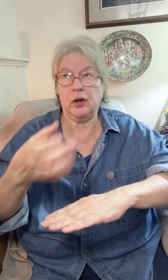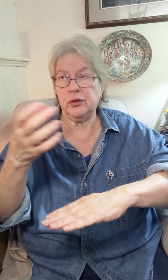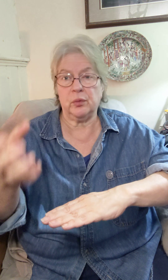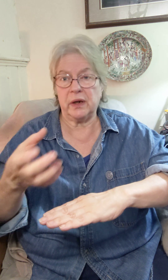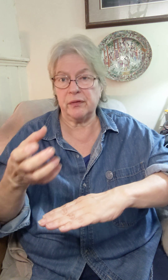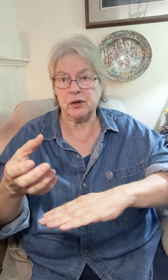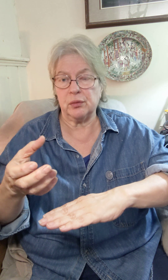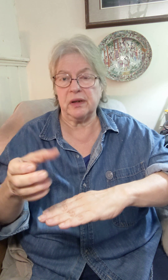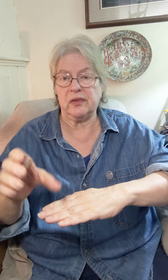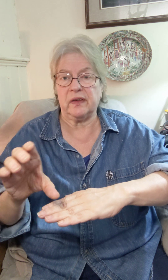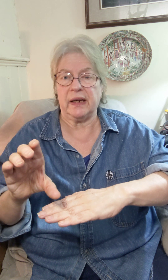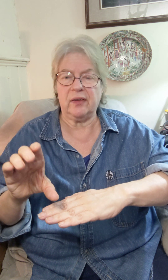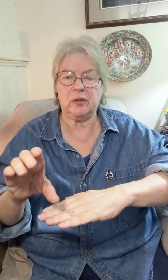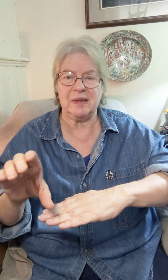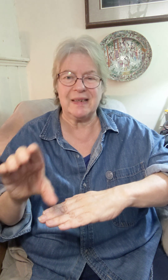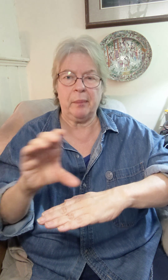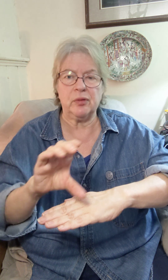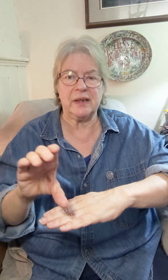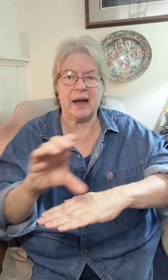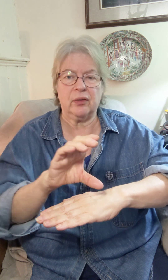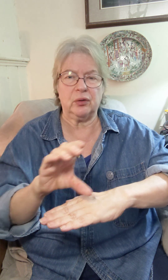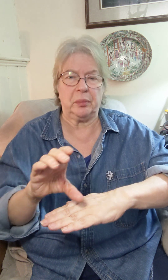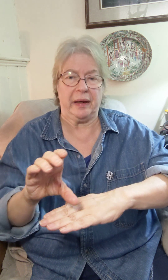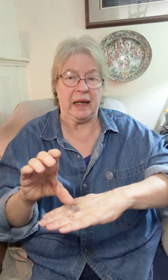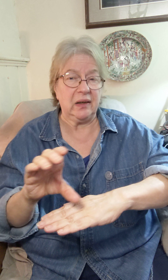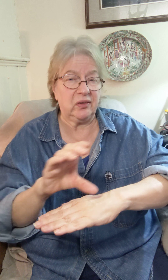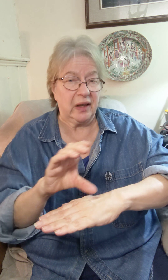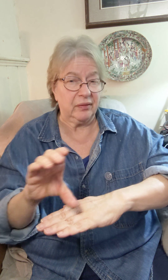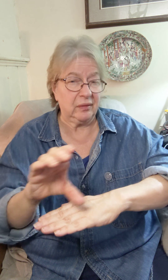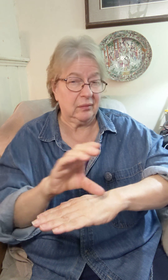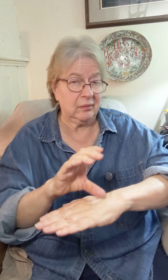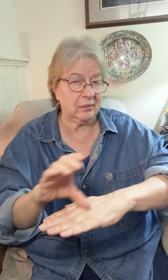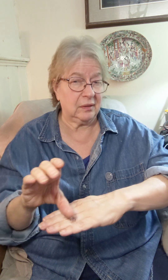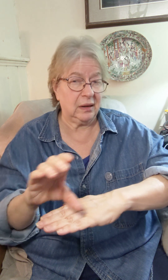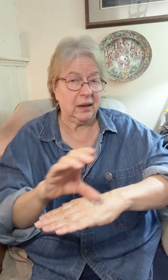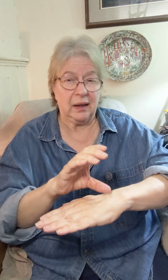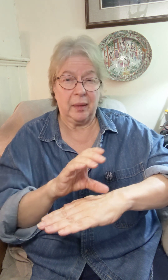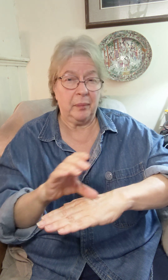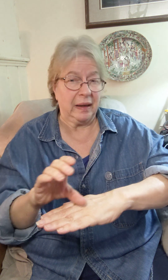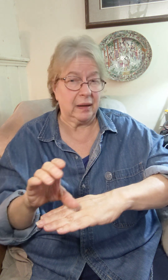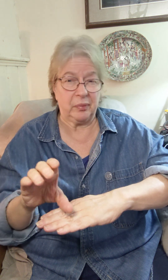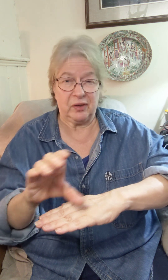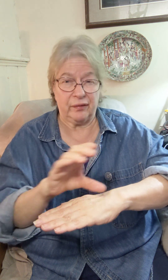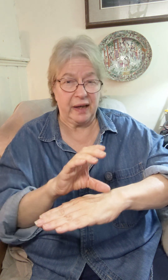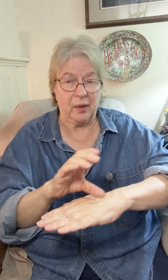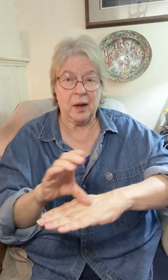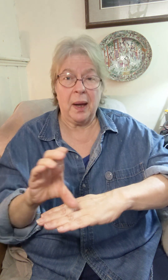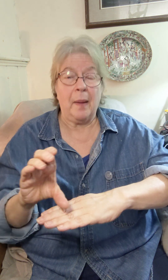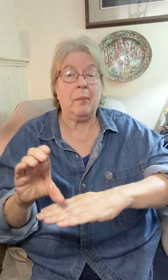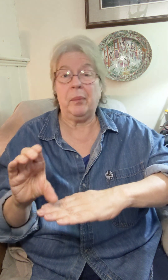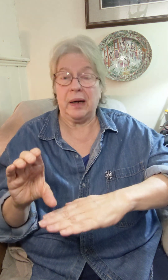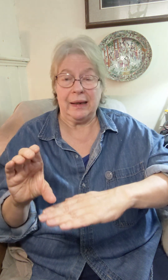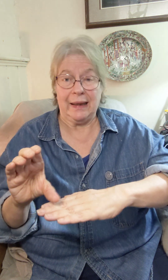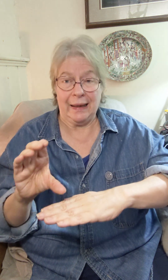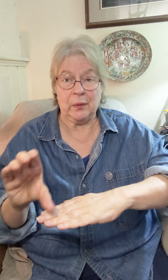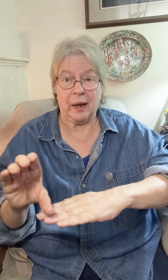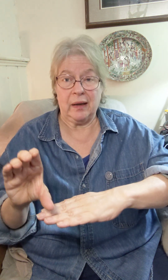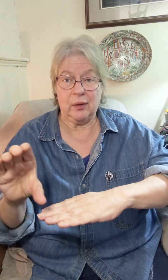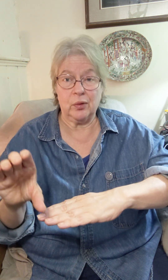100 and whatever degrees, and then has to be tempered down to about 87. I'm making up stuff now. But anyway, in order